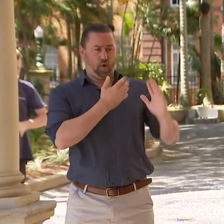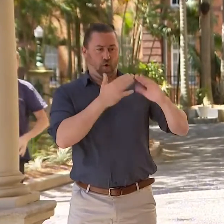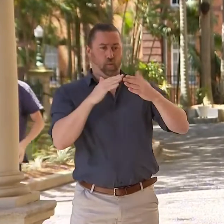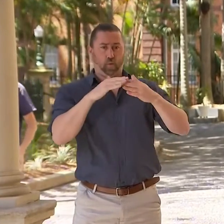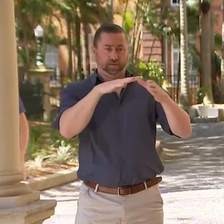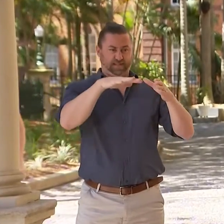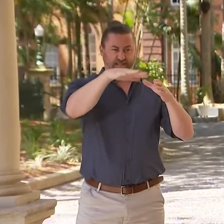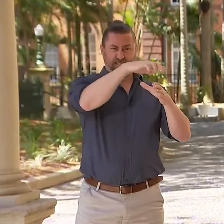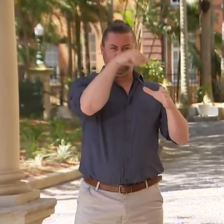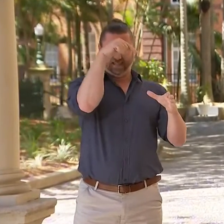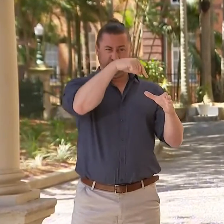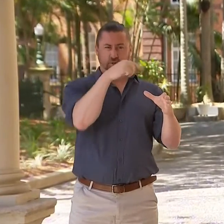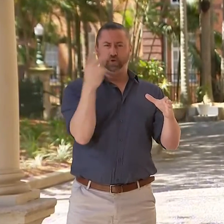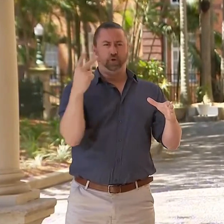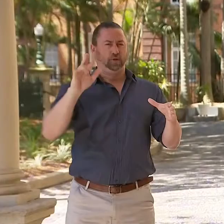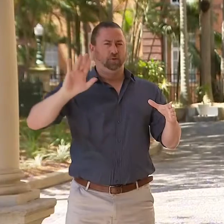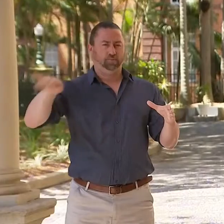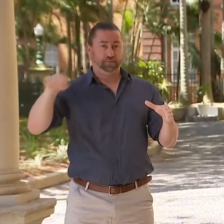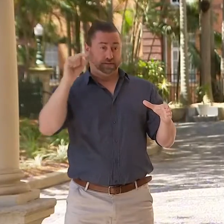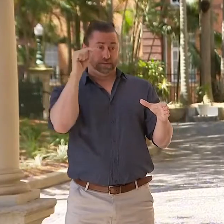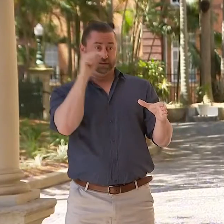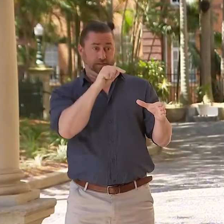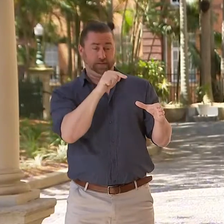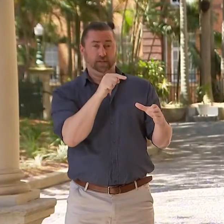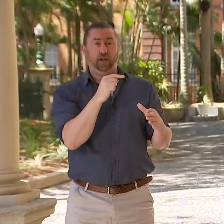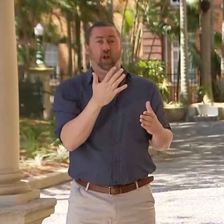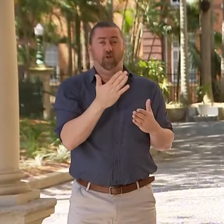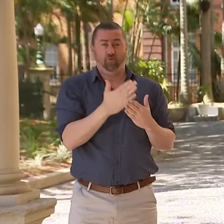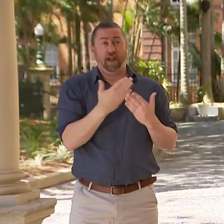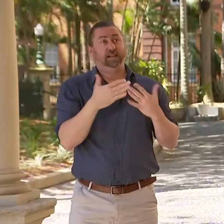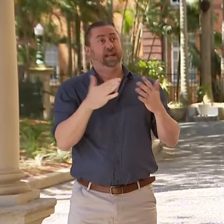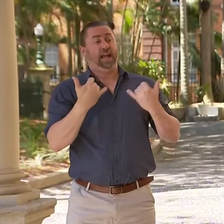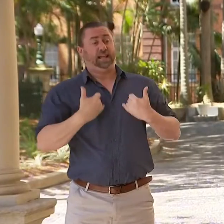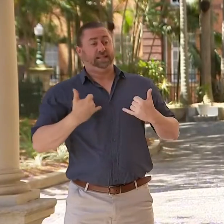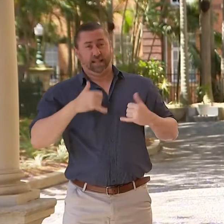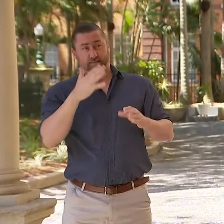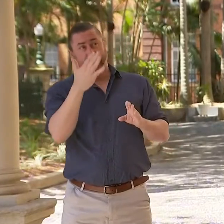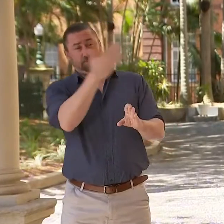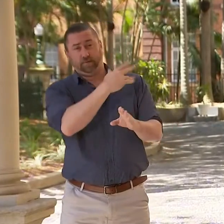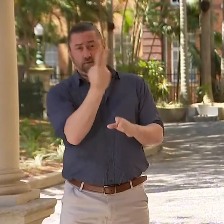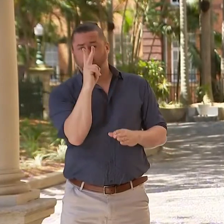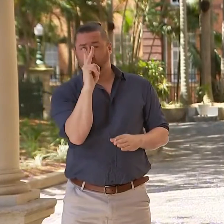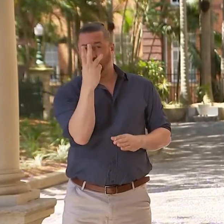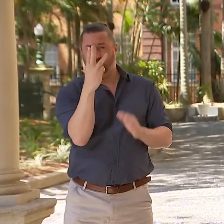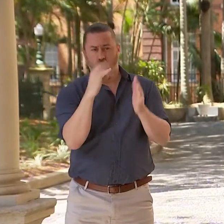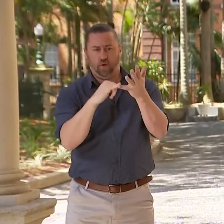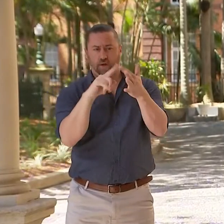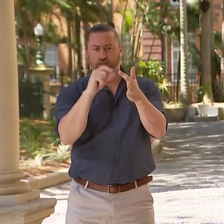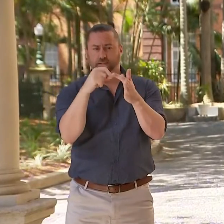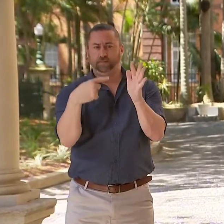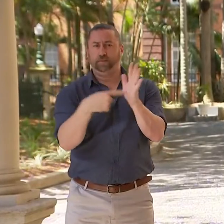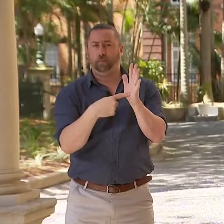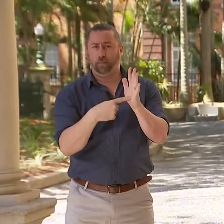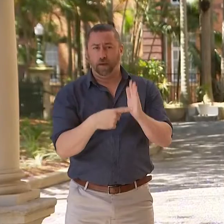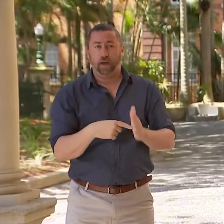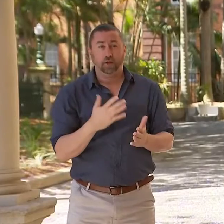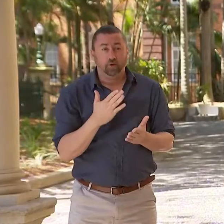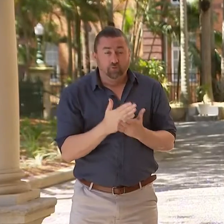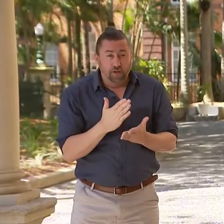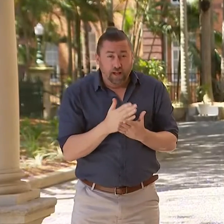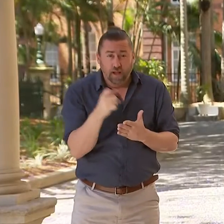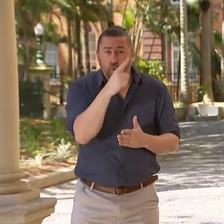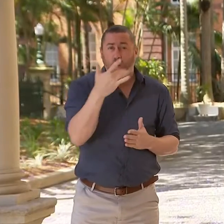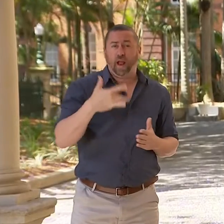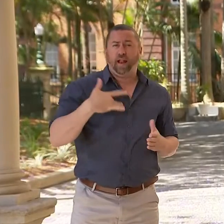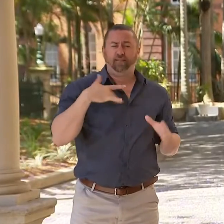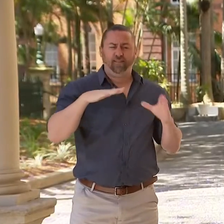been infectious in the community since the 23rd of September. So it's really important that anyone who